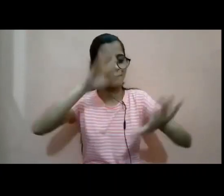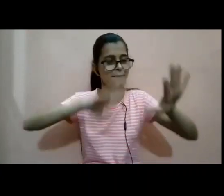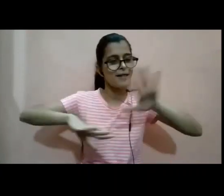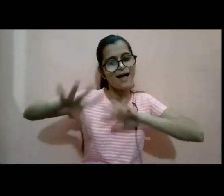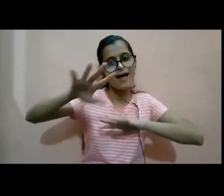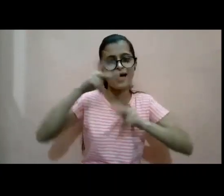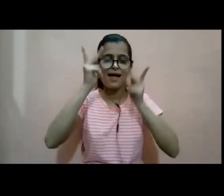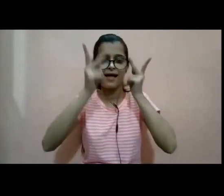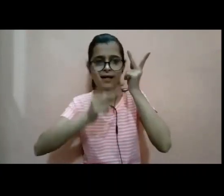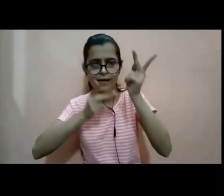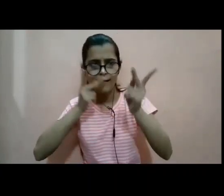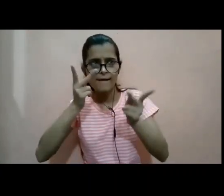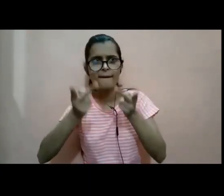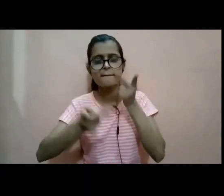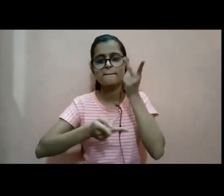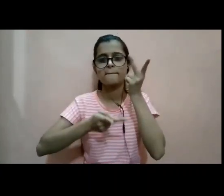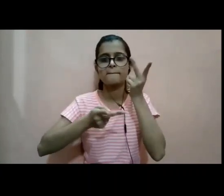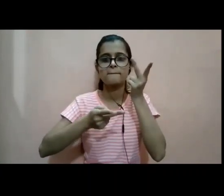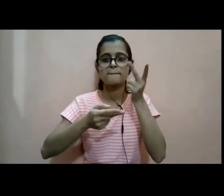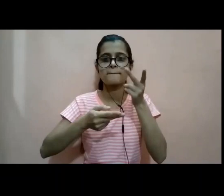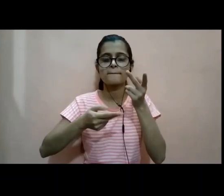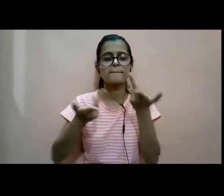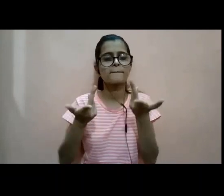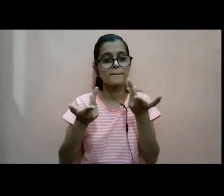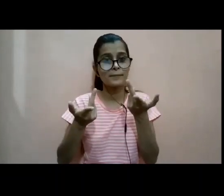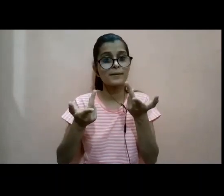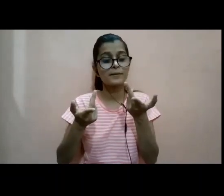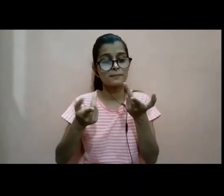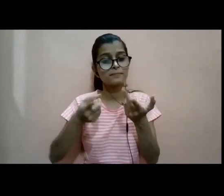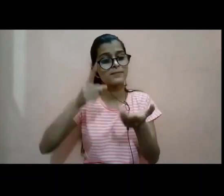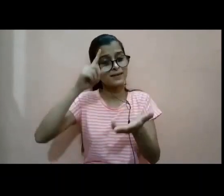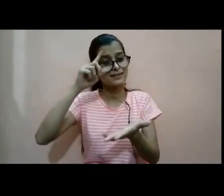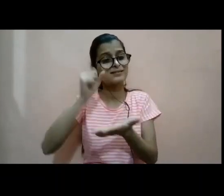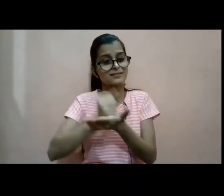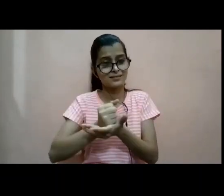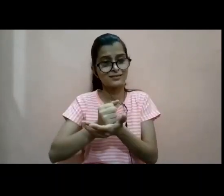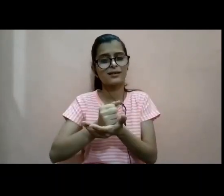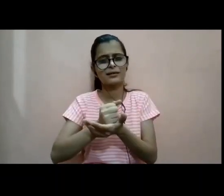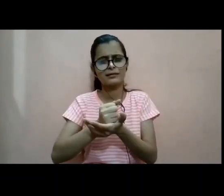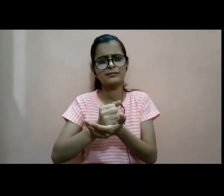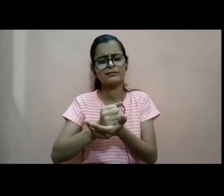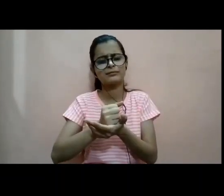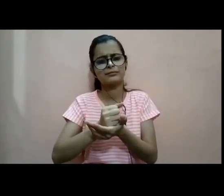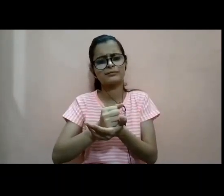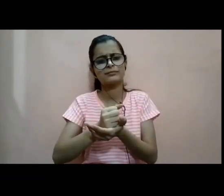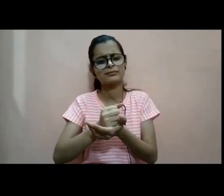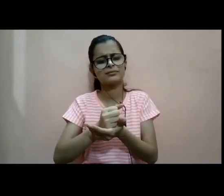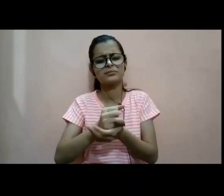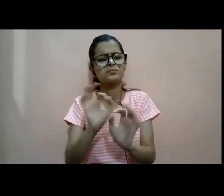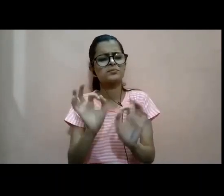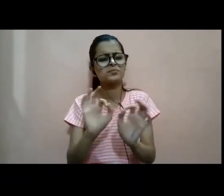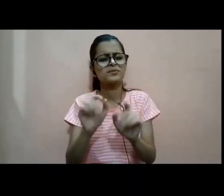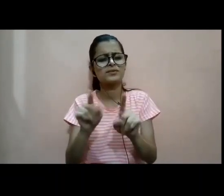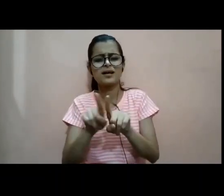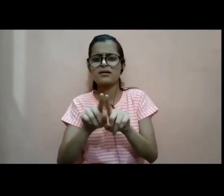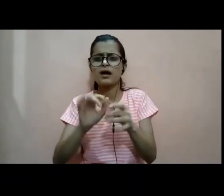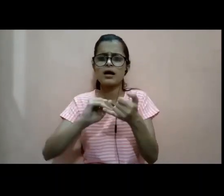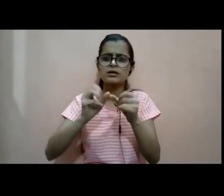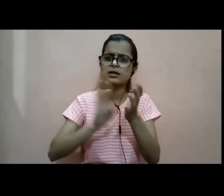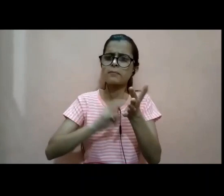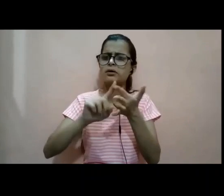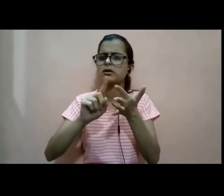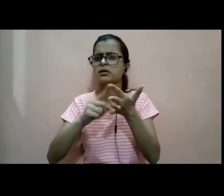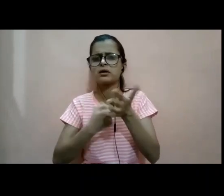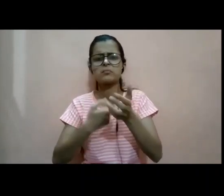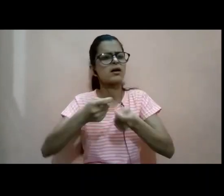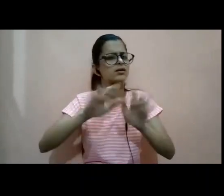often decide against it because they think how Samir would manage himself.